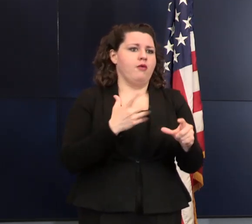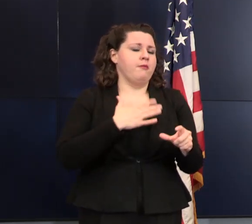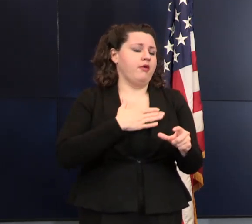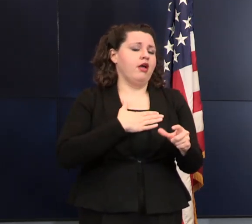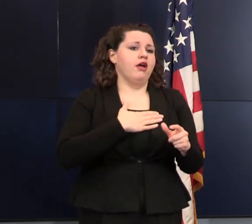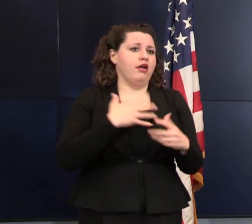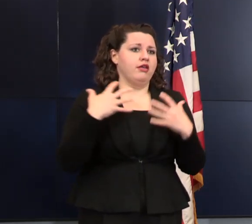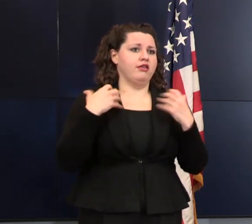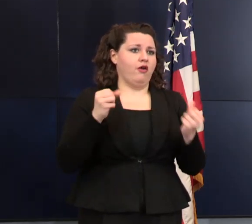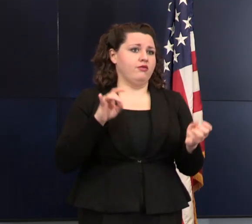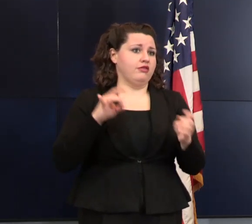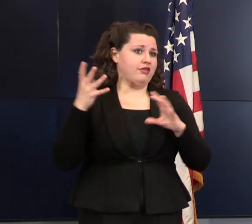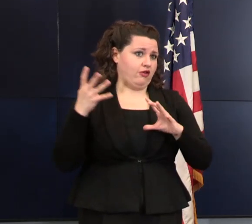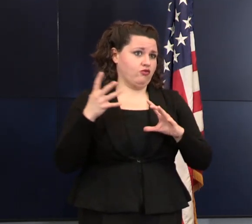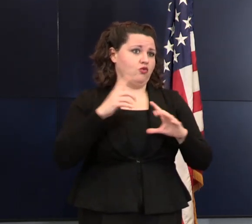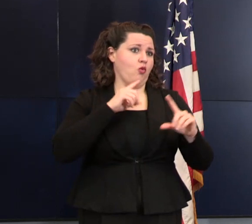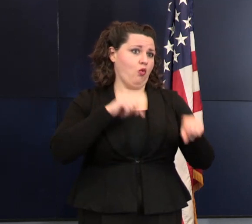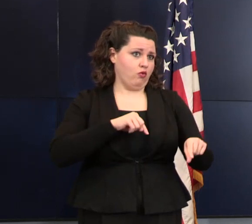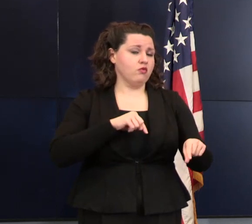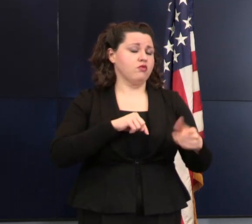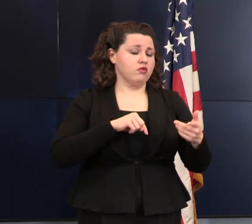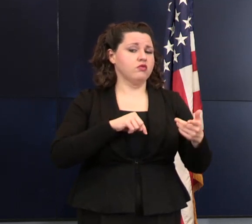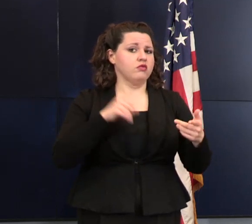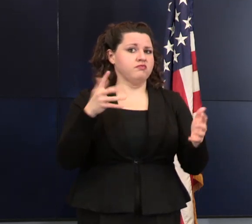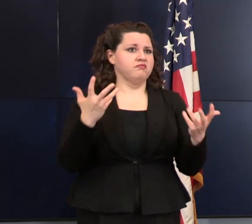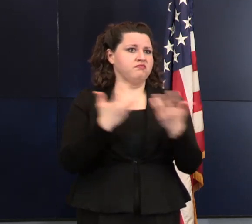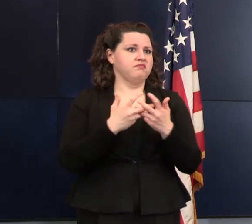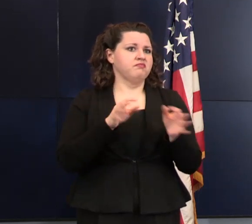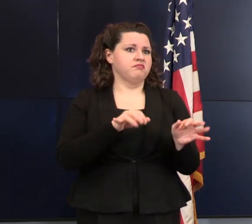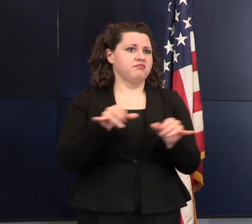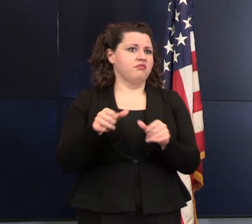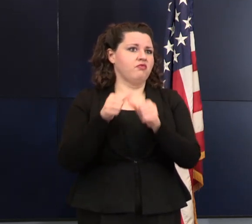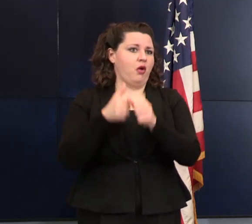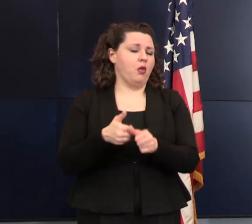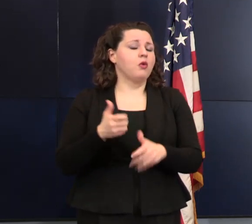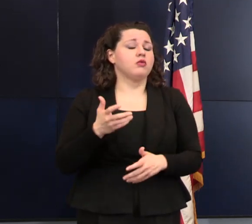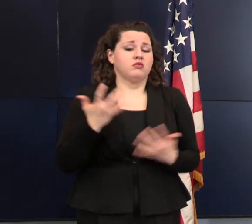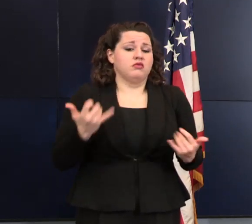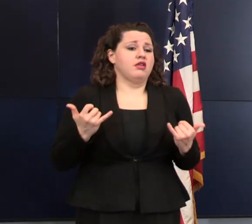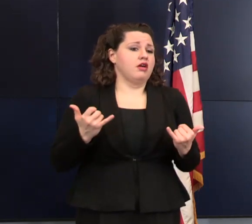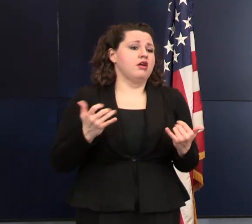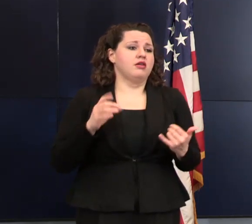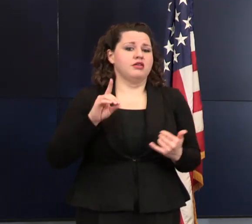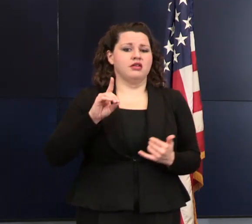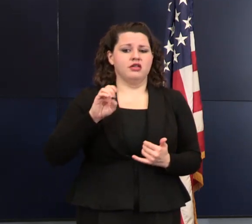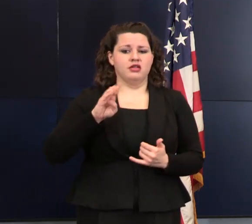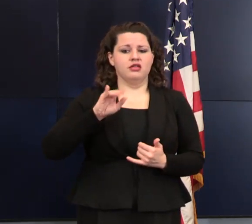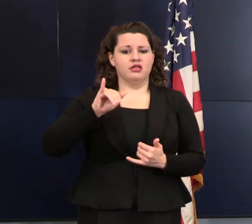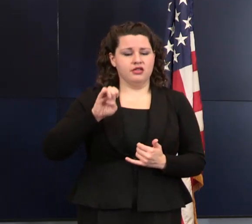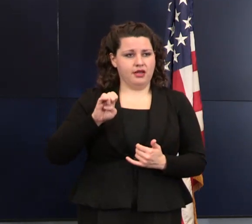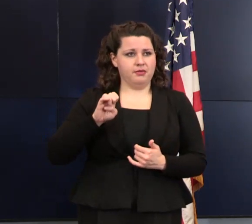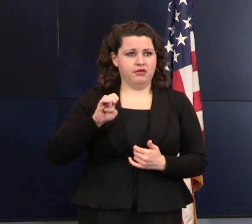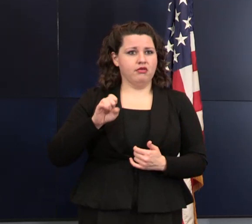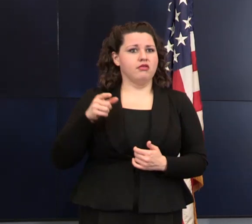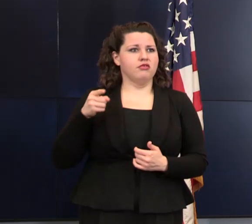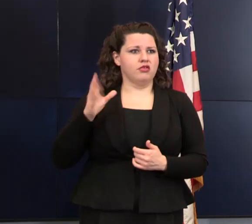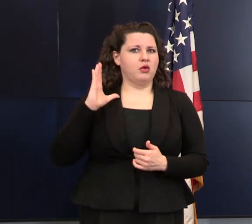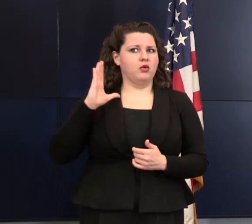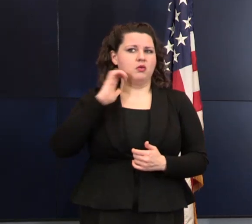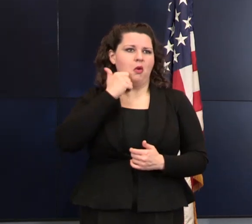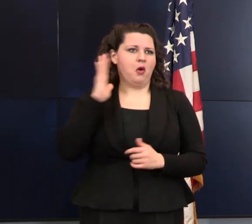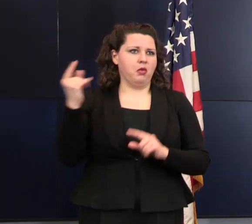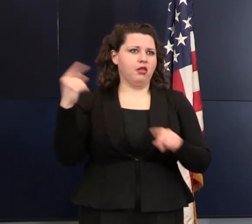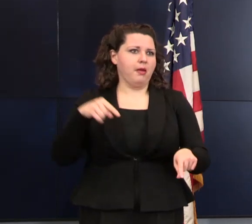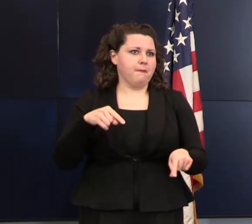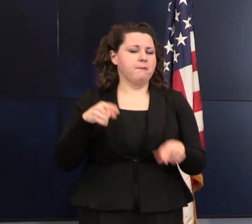my health disaster proclamations. At this point, Debbie will be part of the press conference